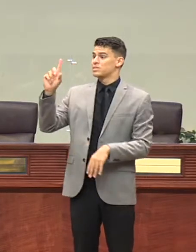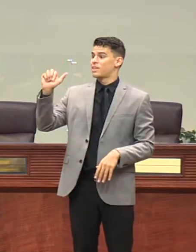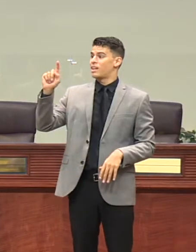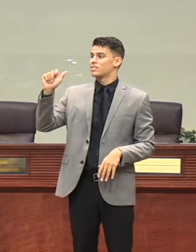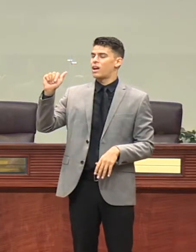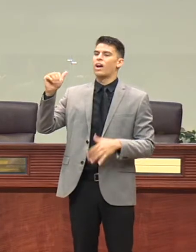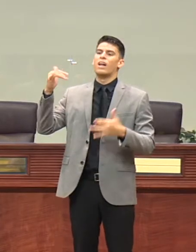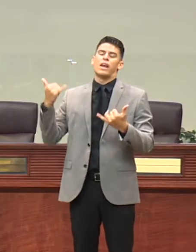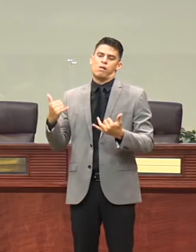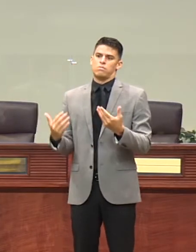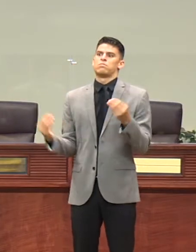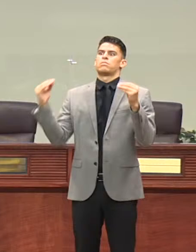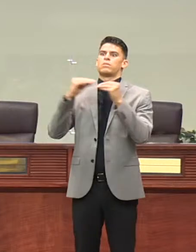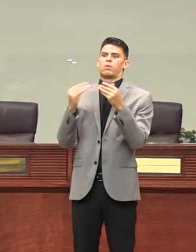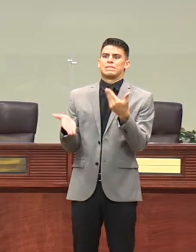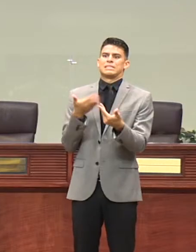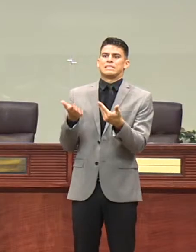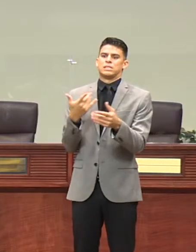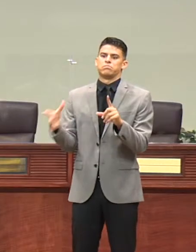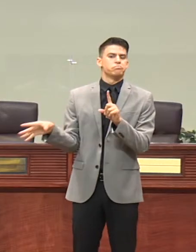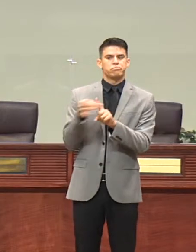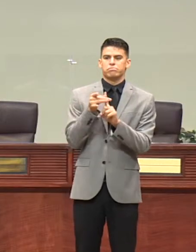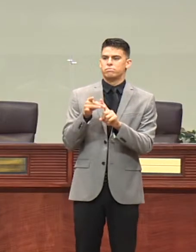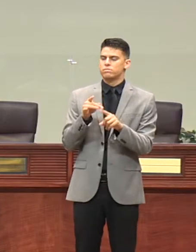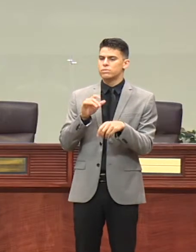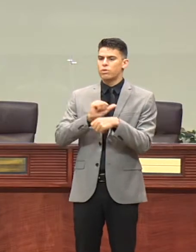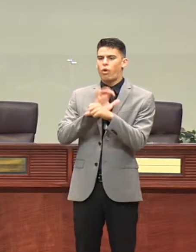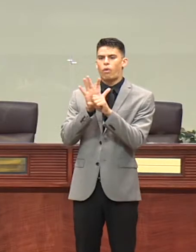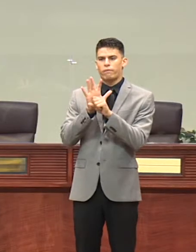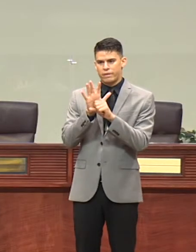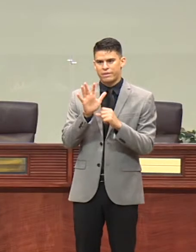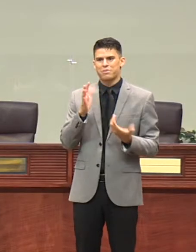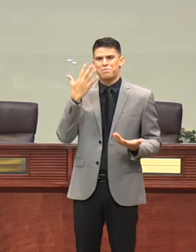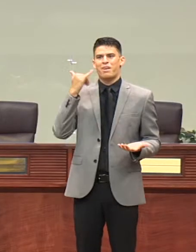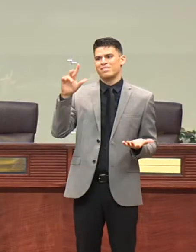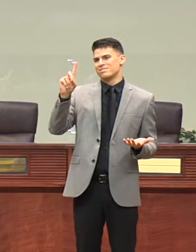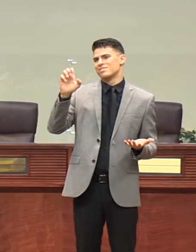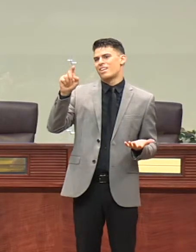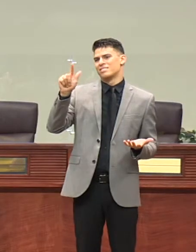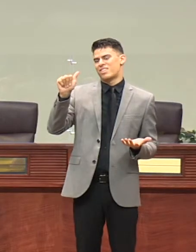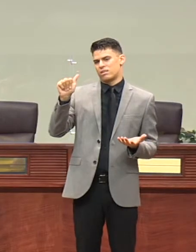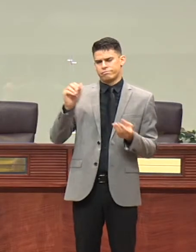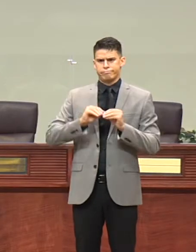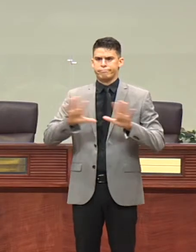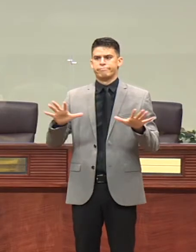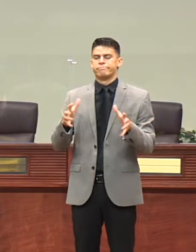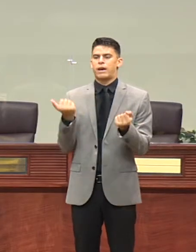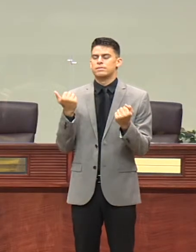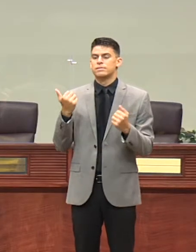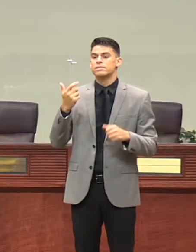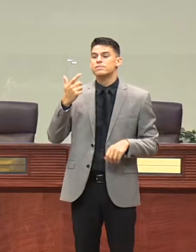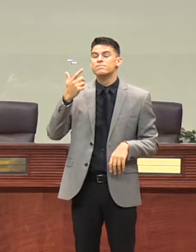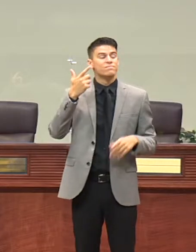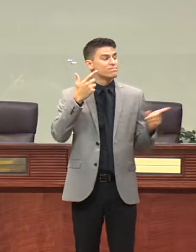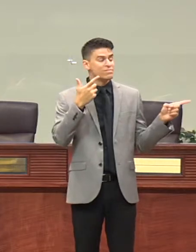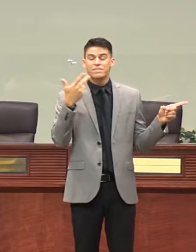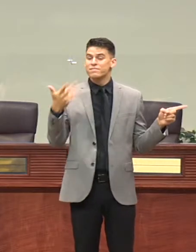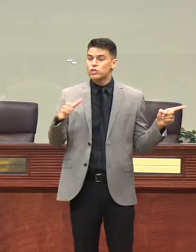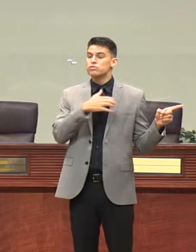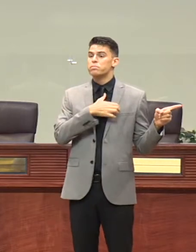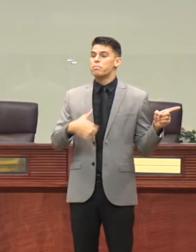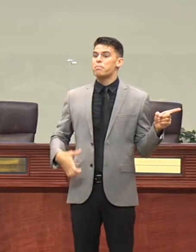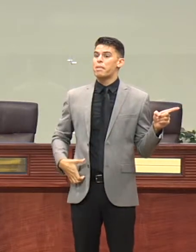it. This may not happen to me. It will happen to you. Today, the mayor just reported additional